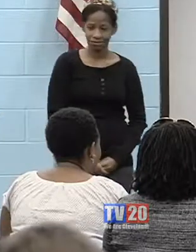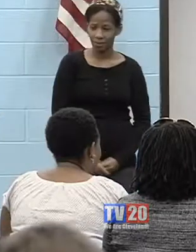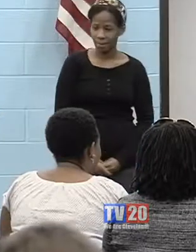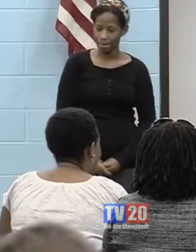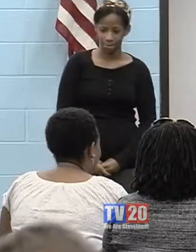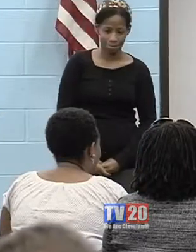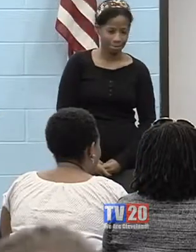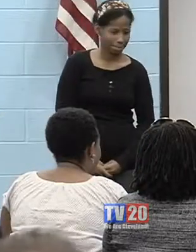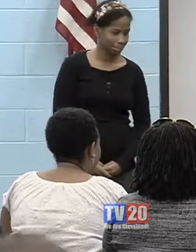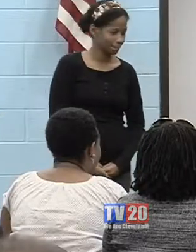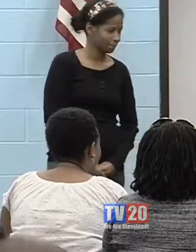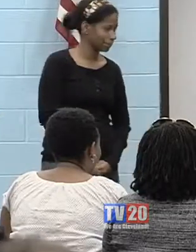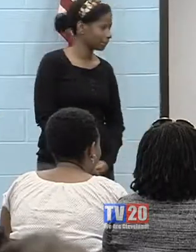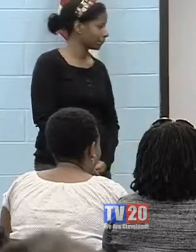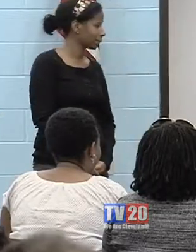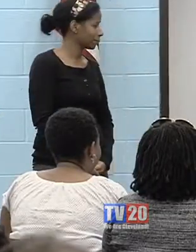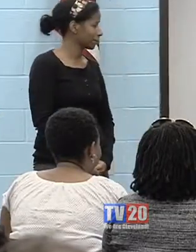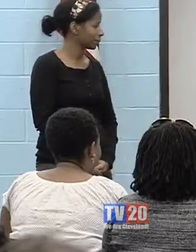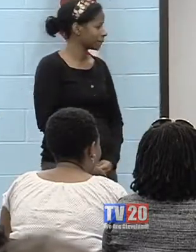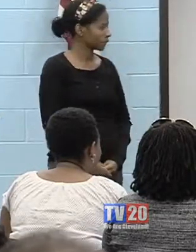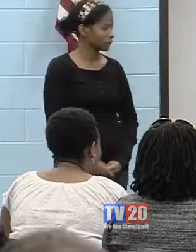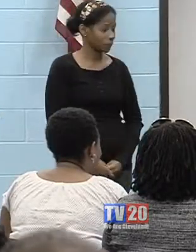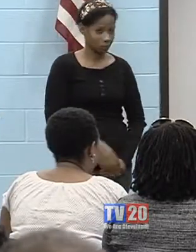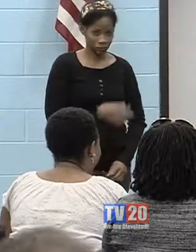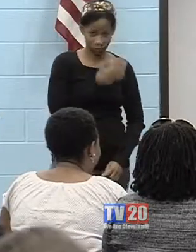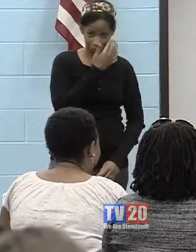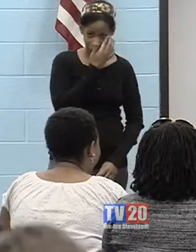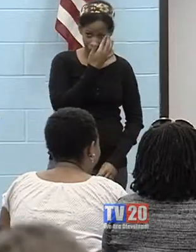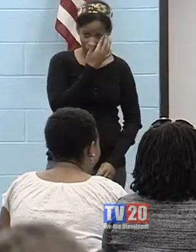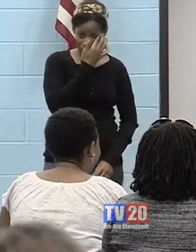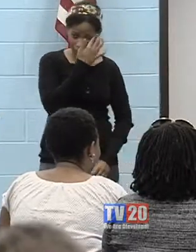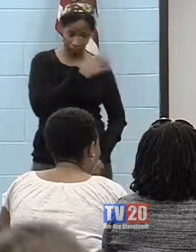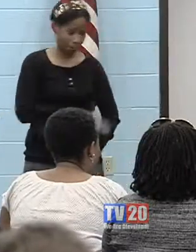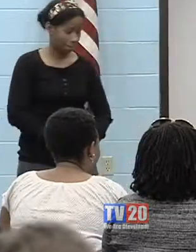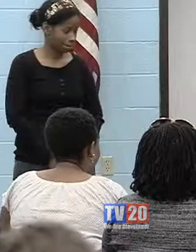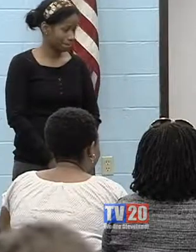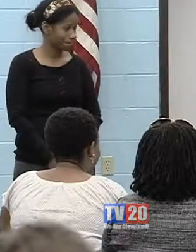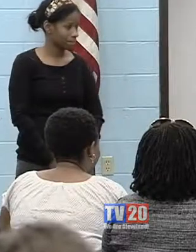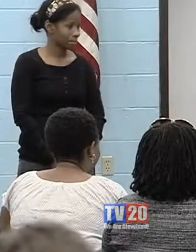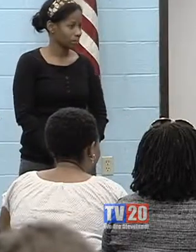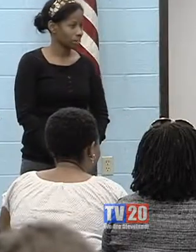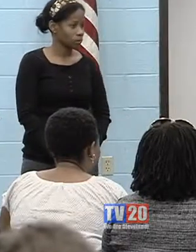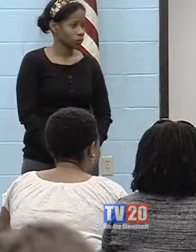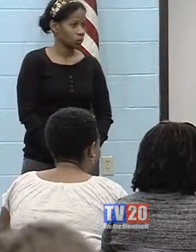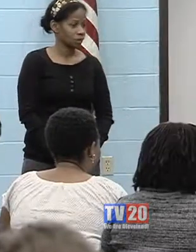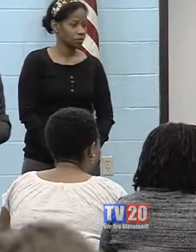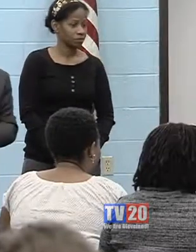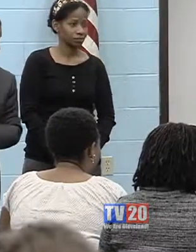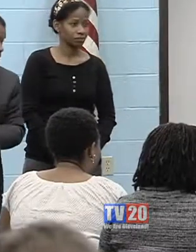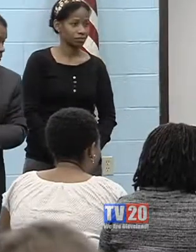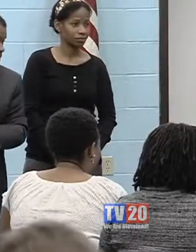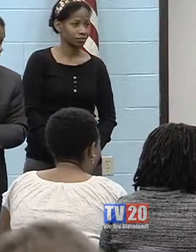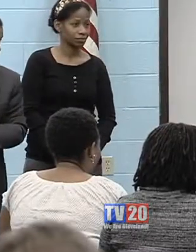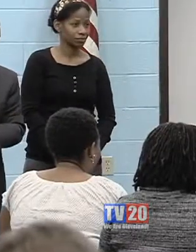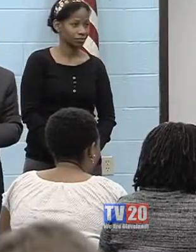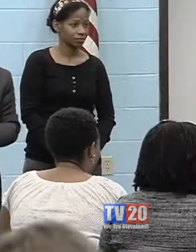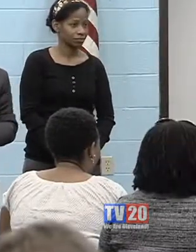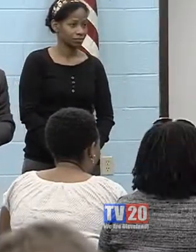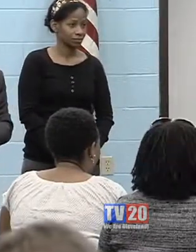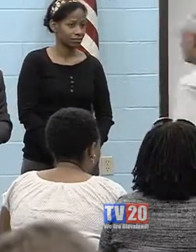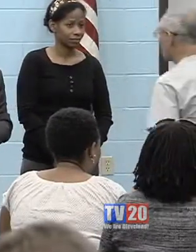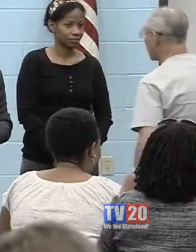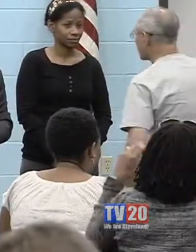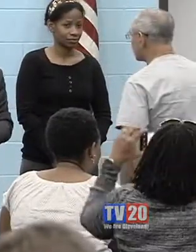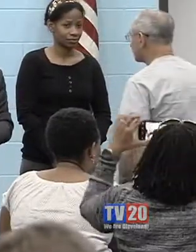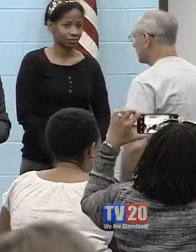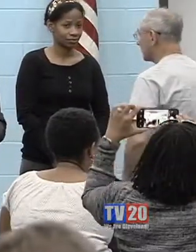labor of enjoyment for the Sight Center to watch this come into play. How much time do you need? Want me to just go?